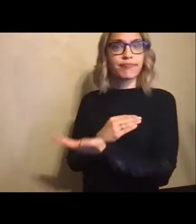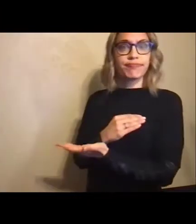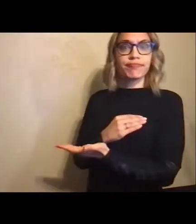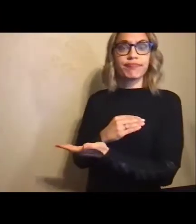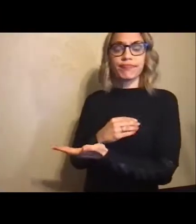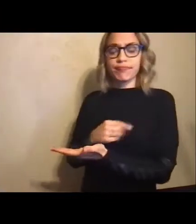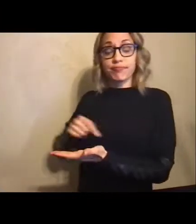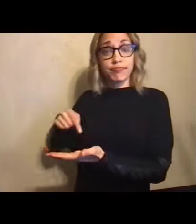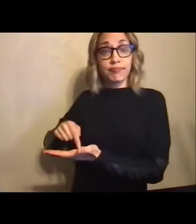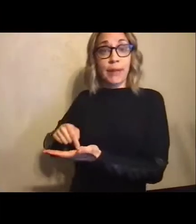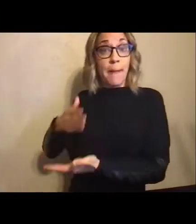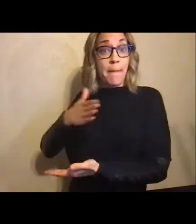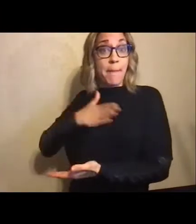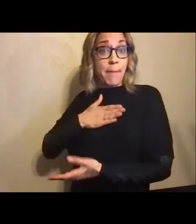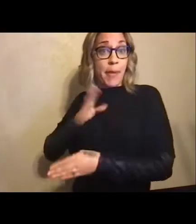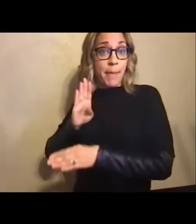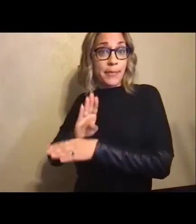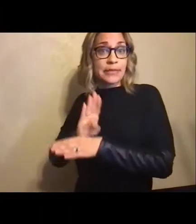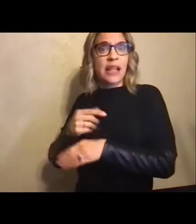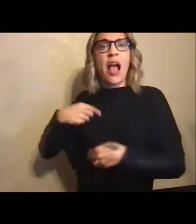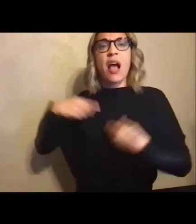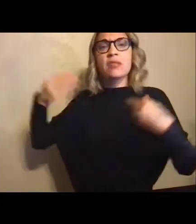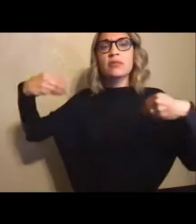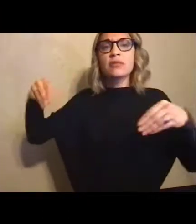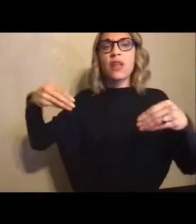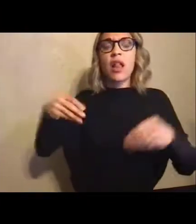Suppose you're setting up a new business